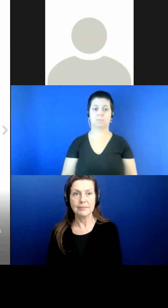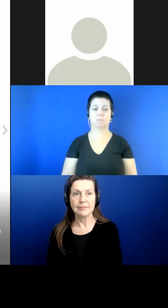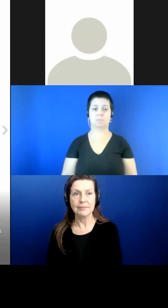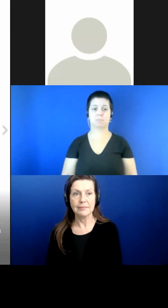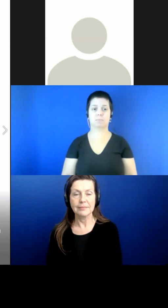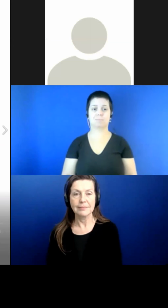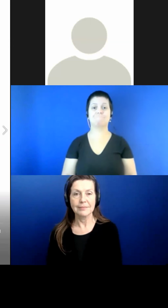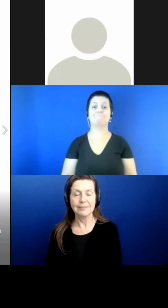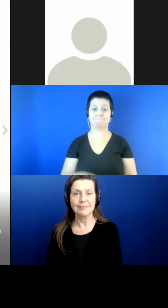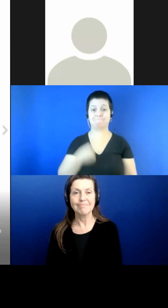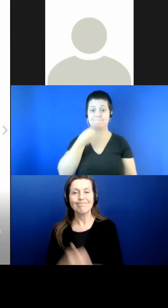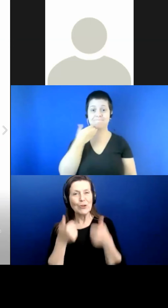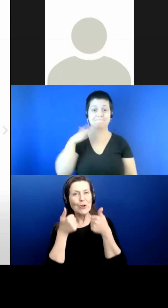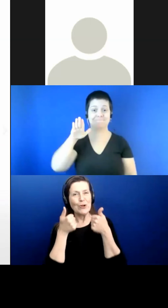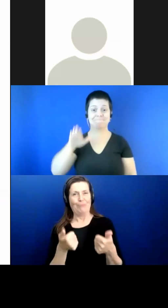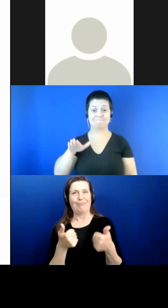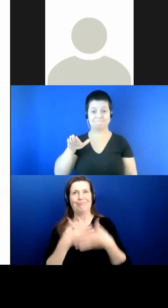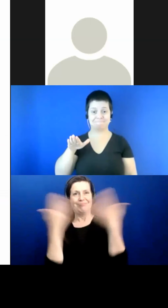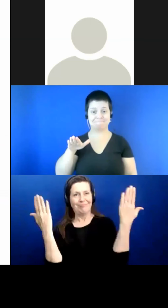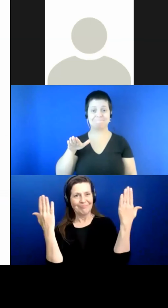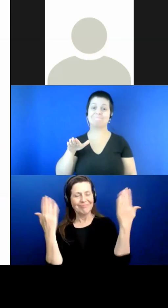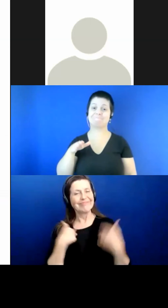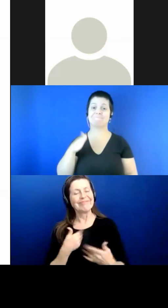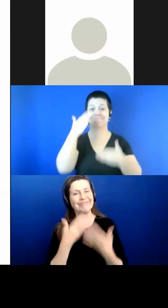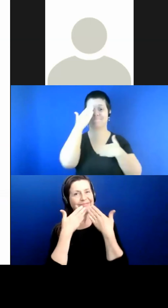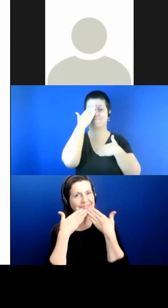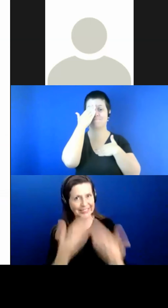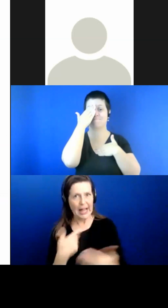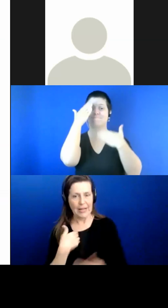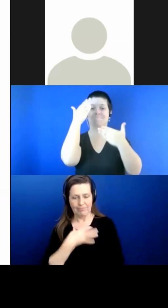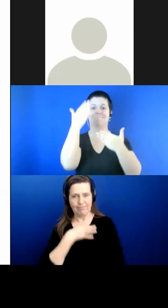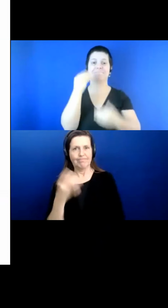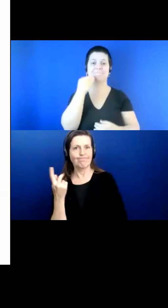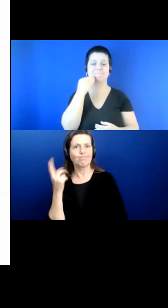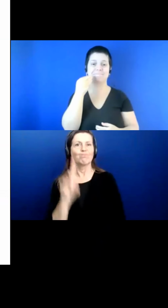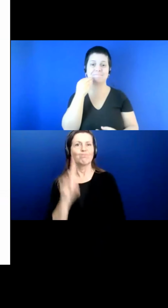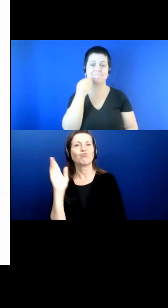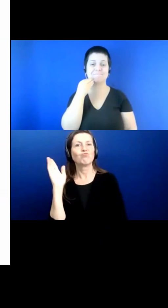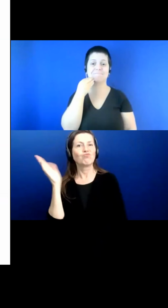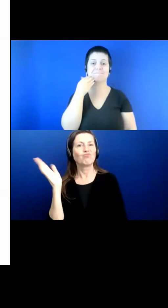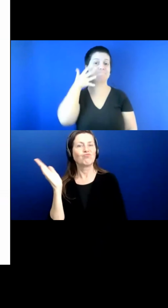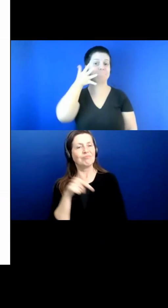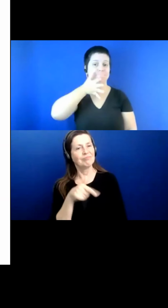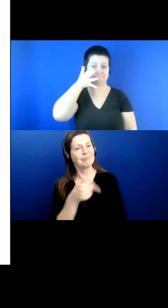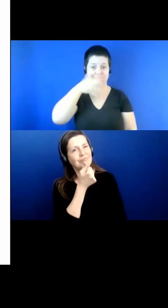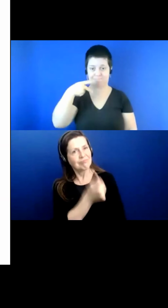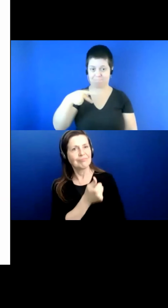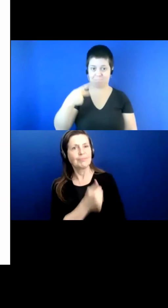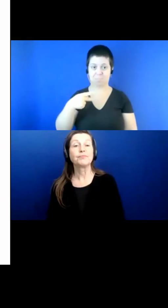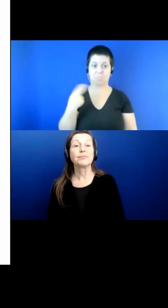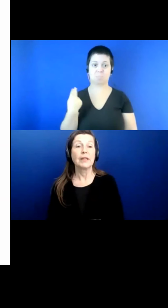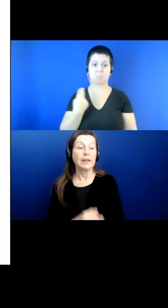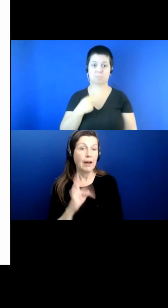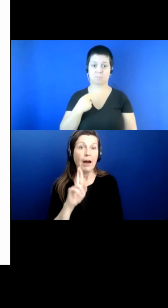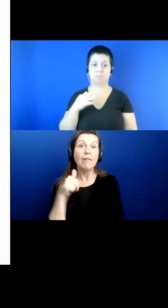Good afternoon, and thank you very much for this opportunity to speak during this wonderful symposium. My name is Frank Catt, and I'm